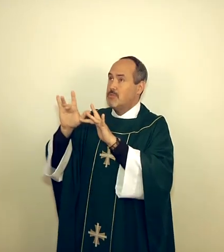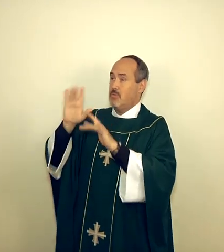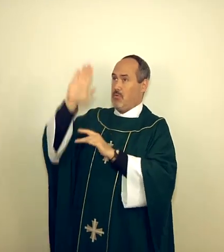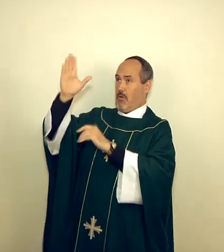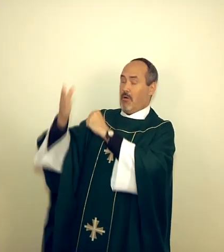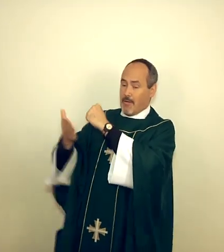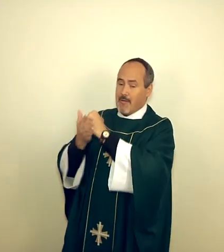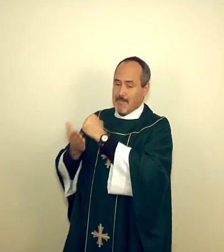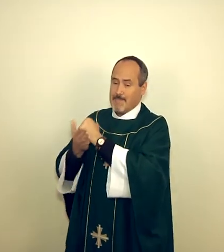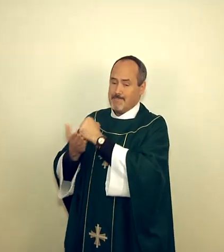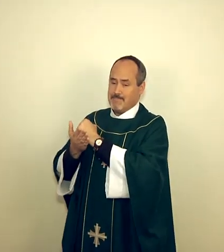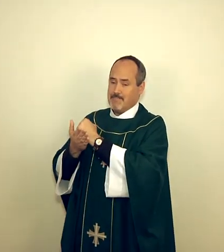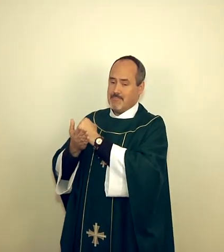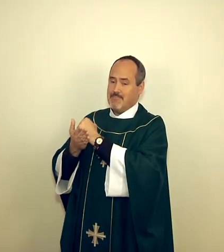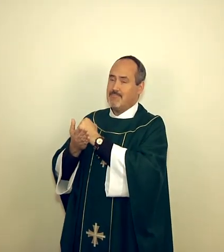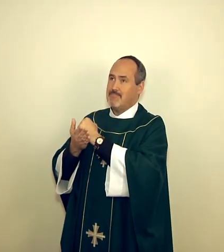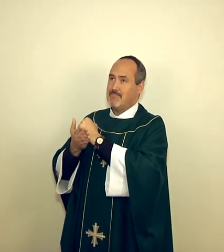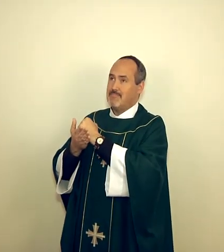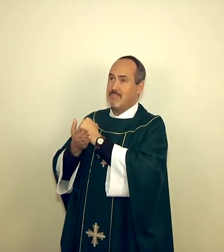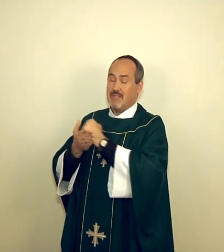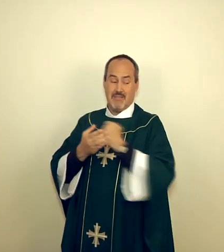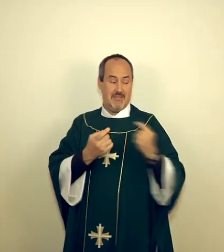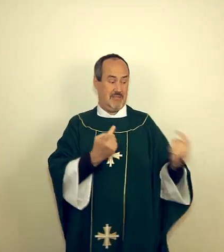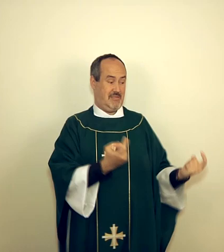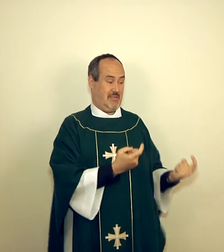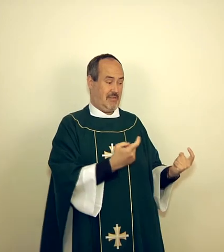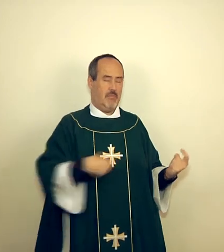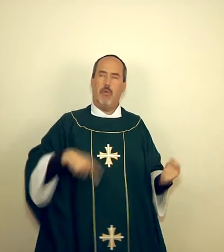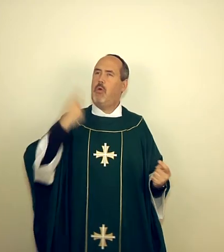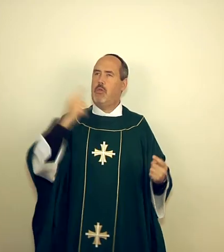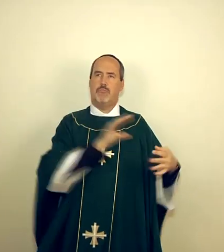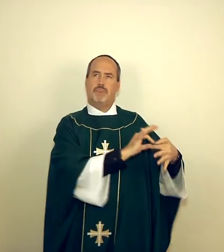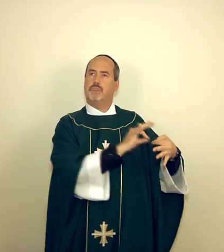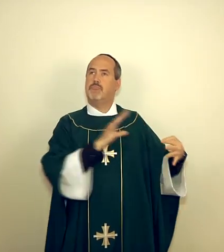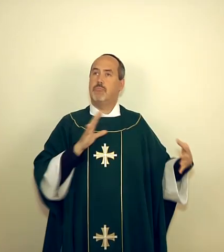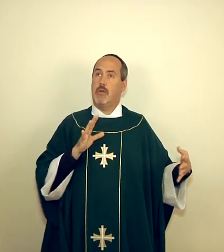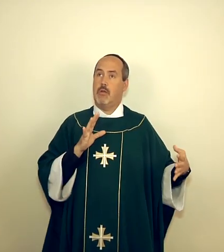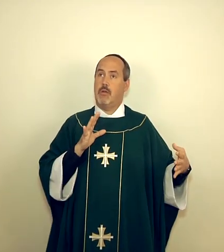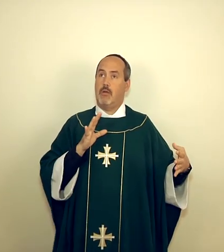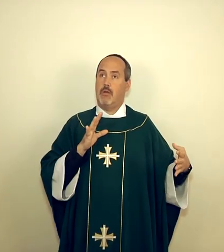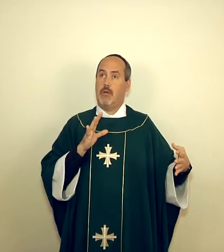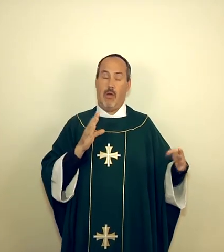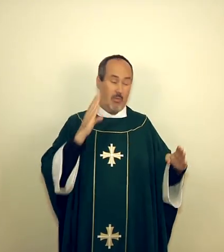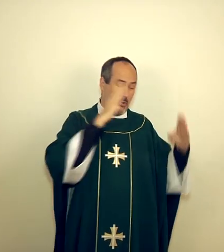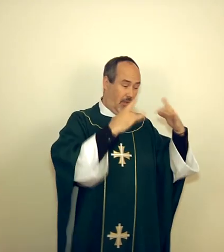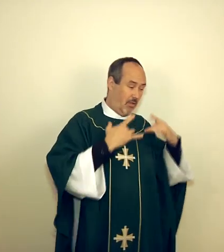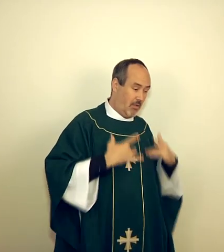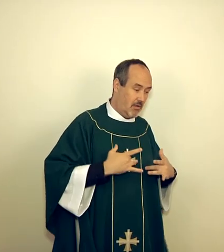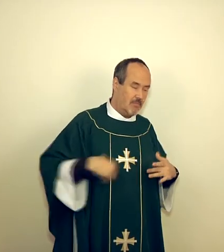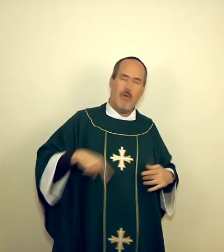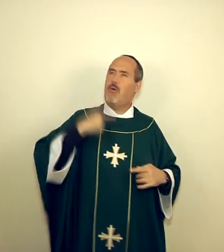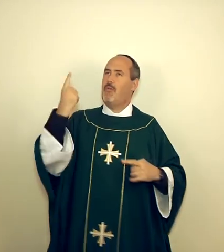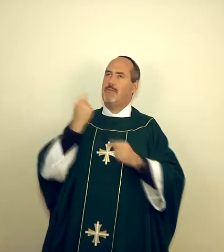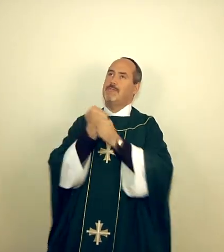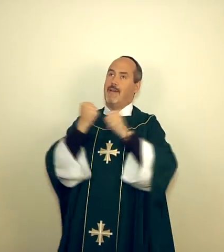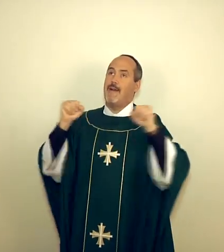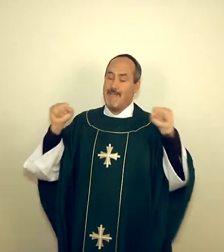mercy, we may be always free from sin and safe from